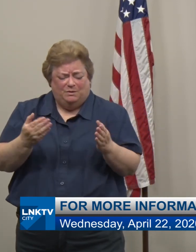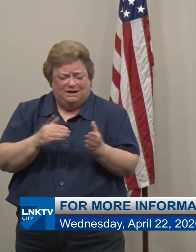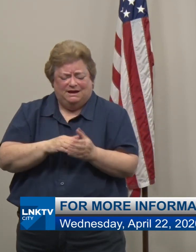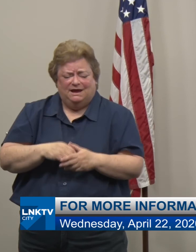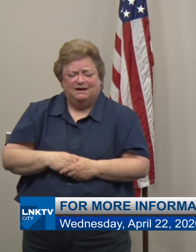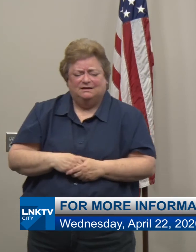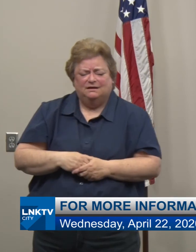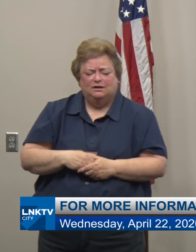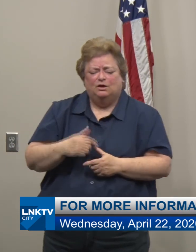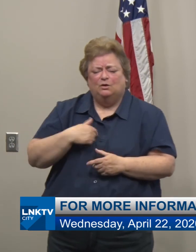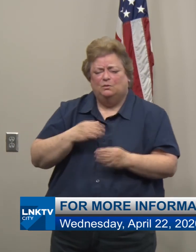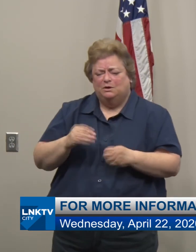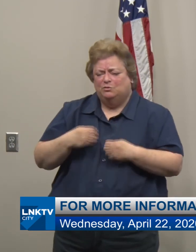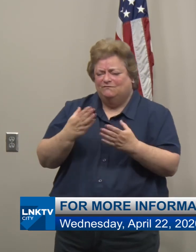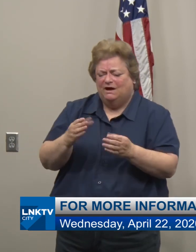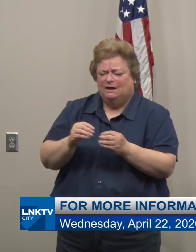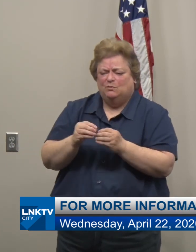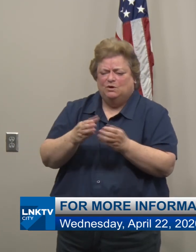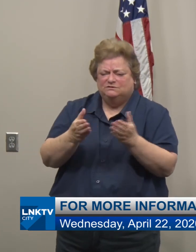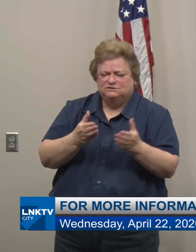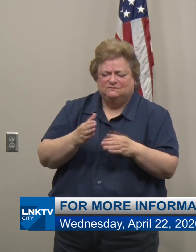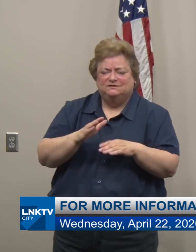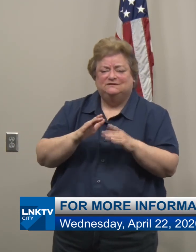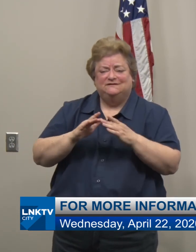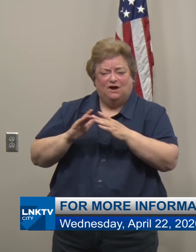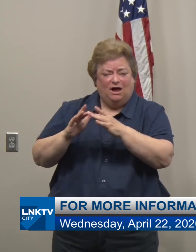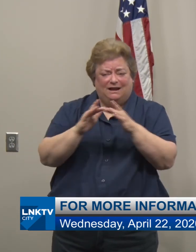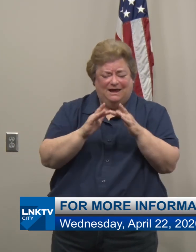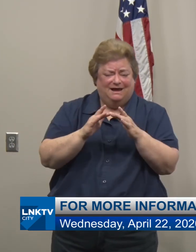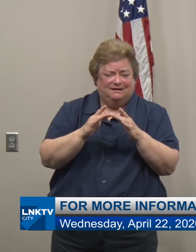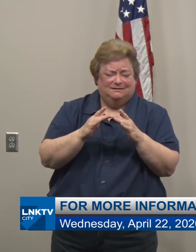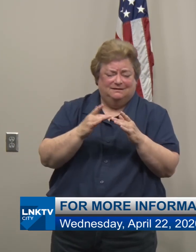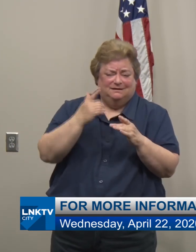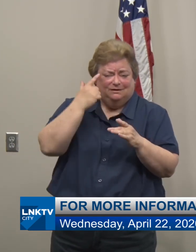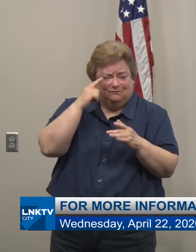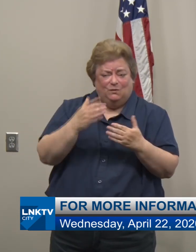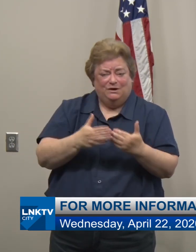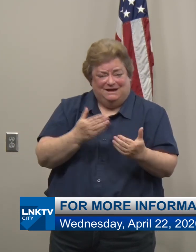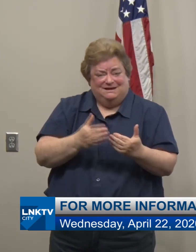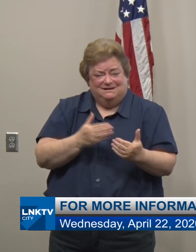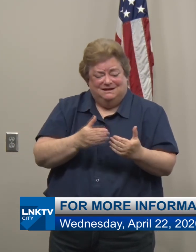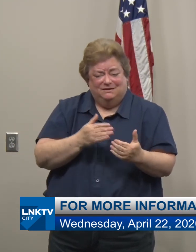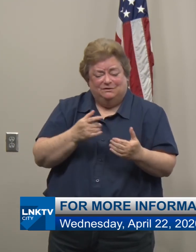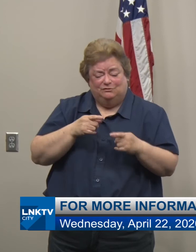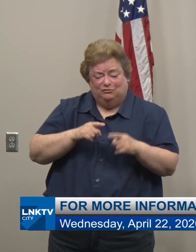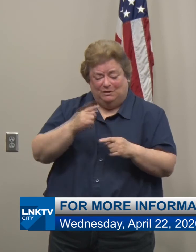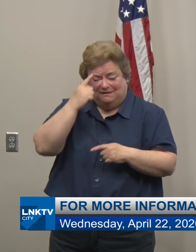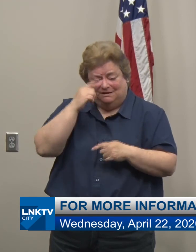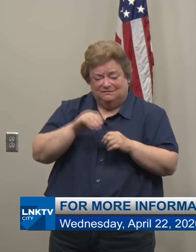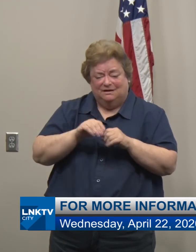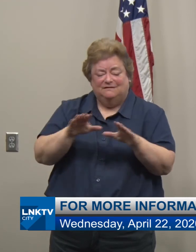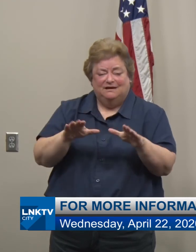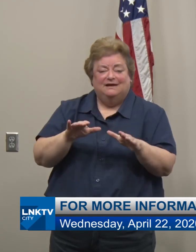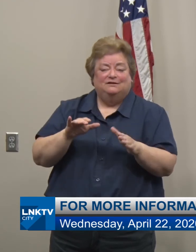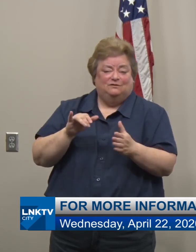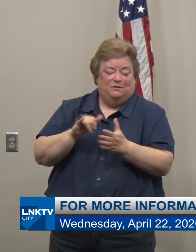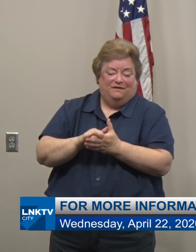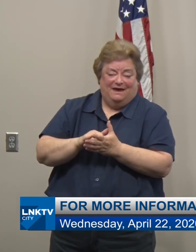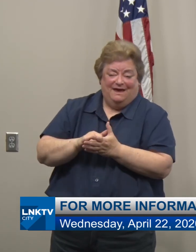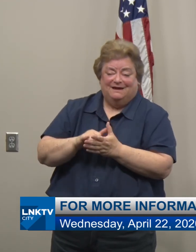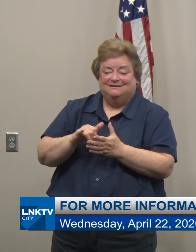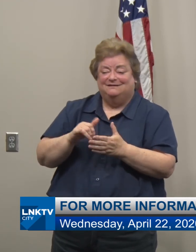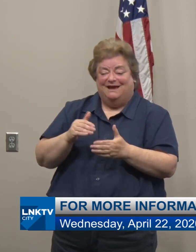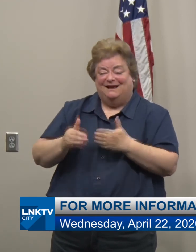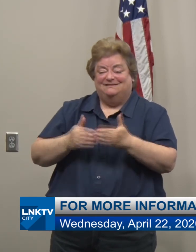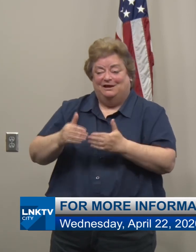at ways to try to provide more services online just for convenience in the times before the pandemic. This has accelerated our process of trying to